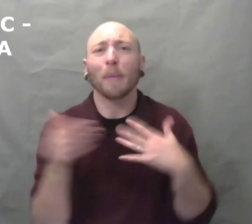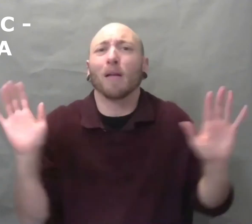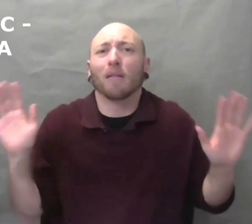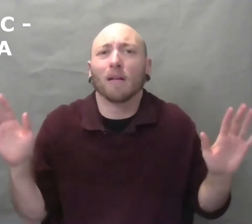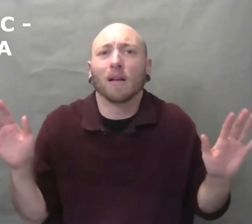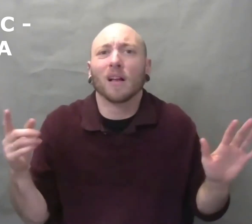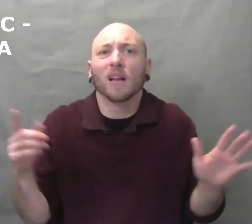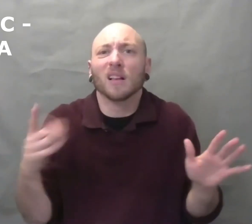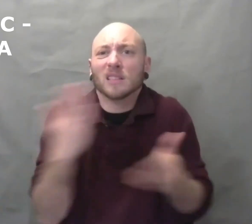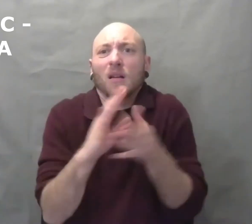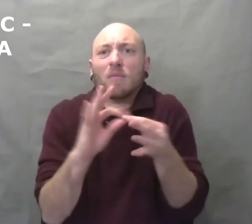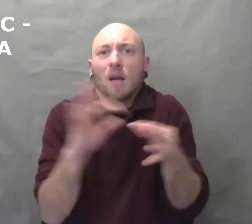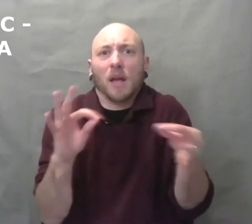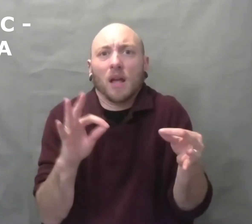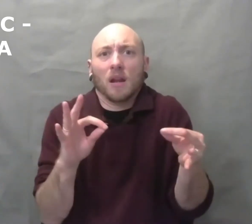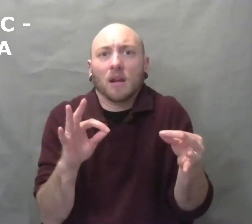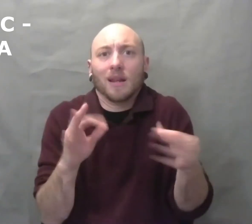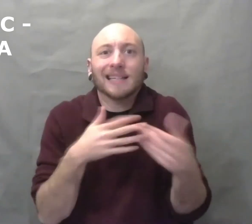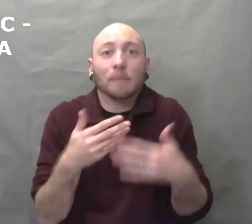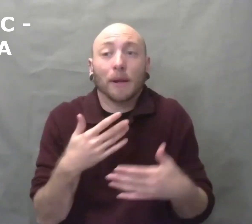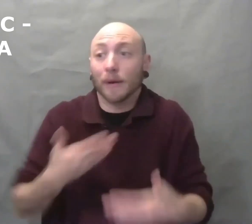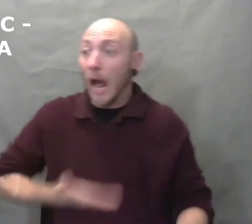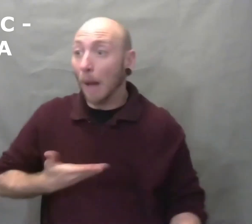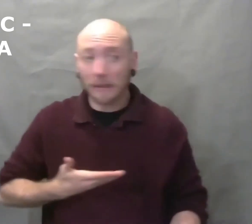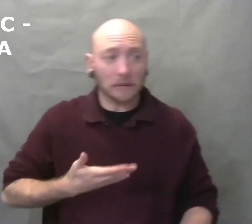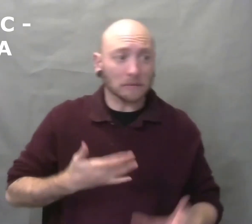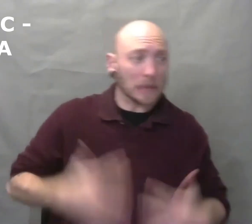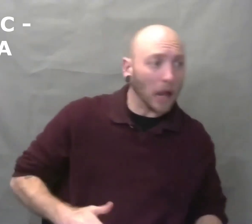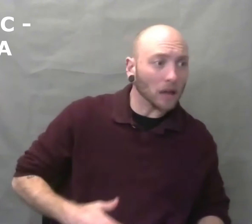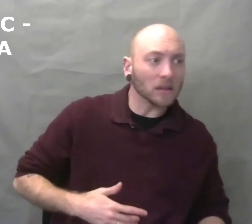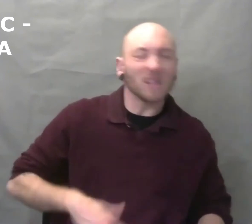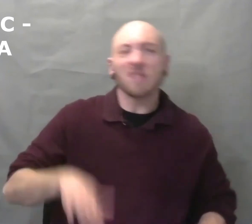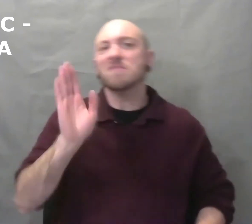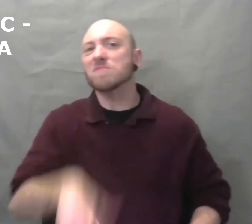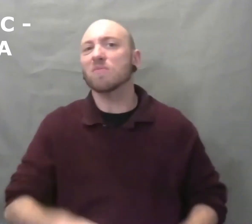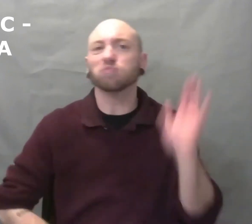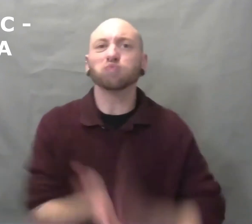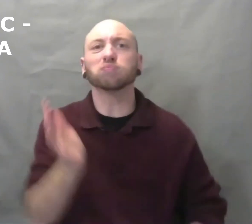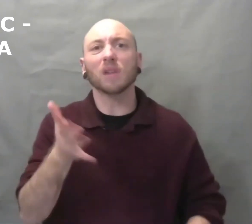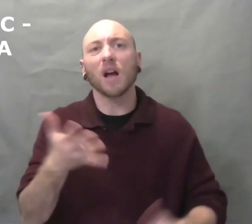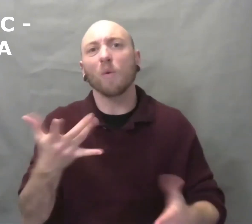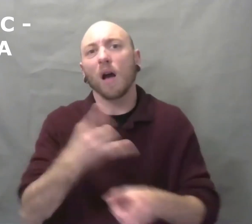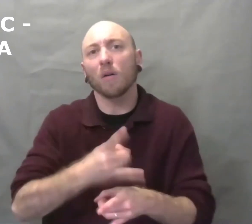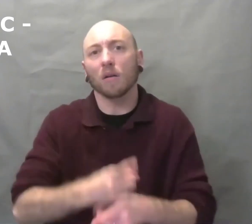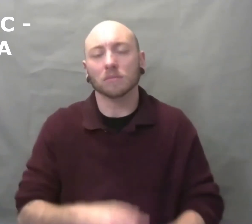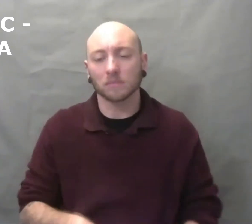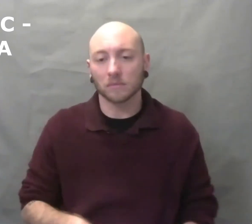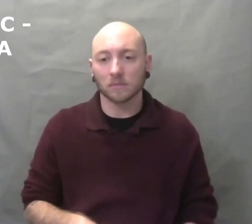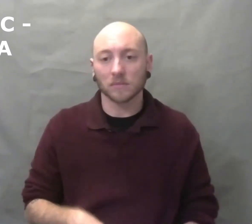to me that took me in either mood, happy or sad, I was like, I got to get out of here. I can't wait to drink. and I didn't know why. And that lifestyle took